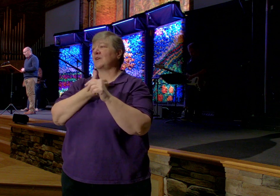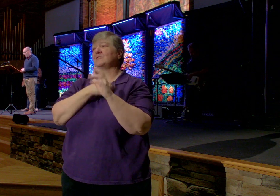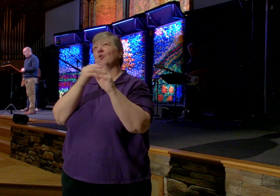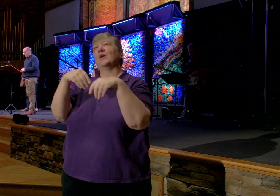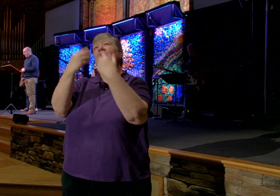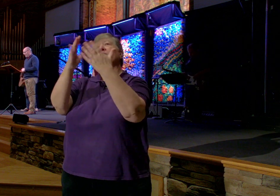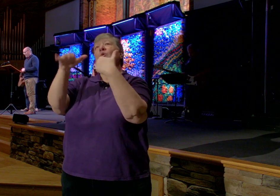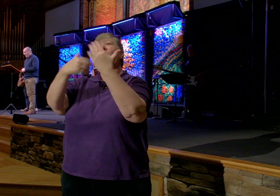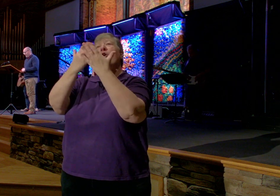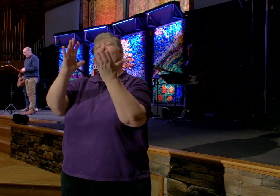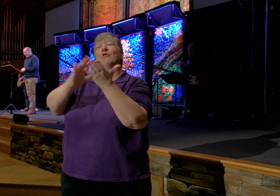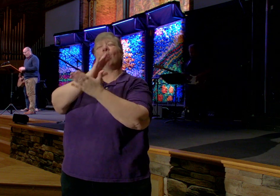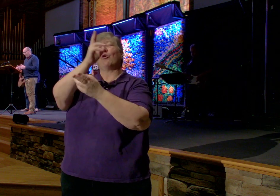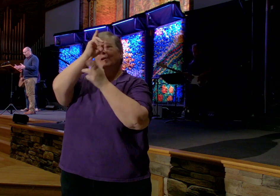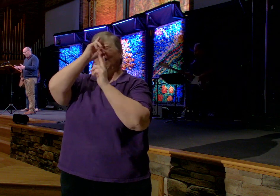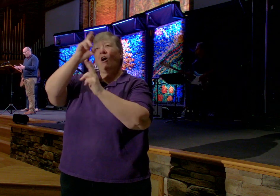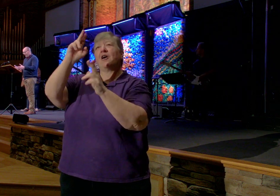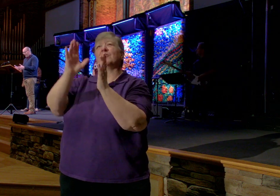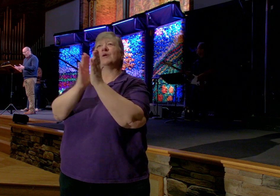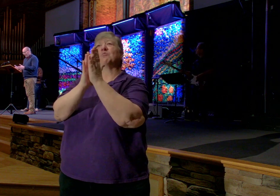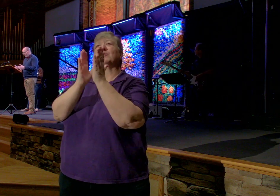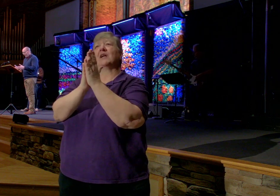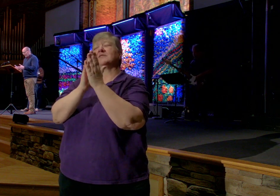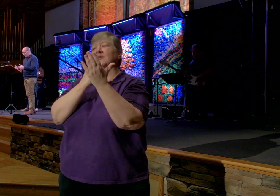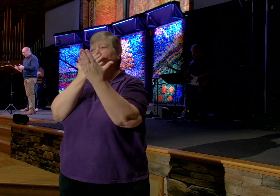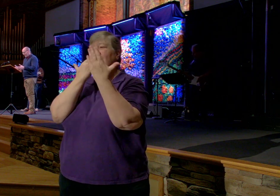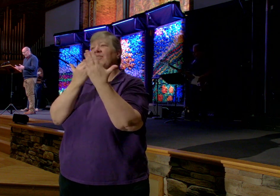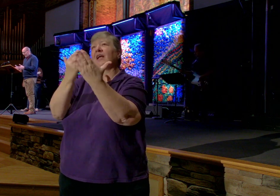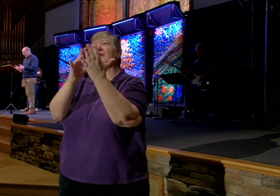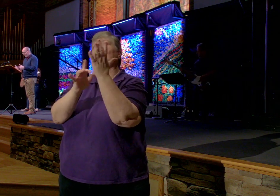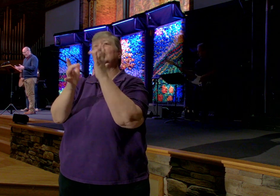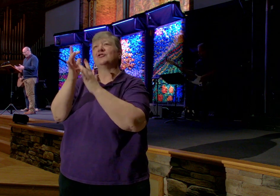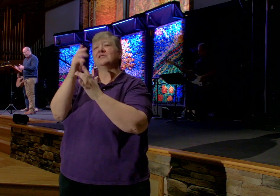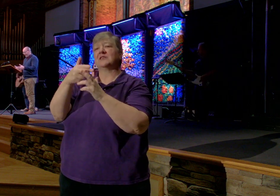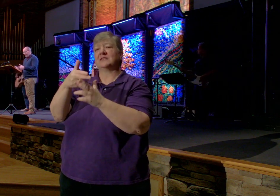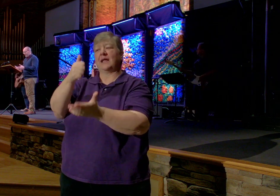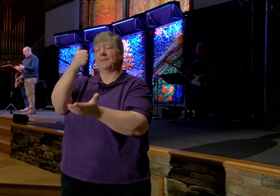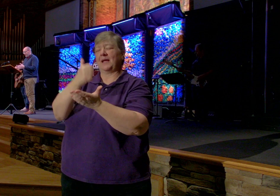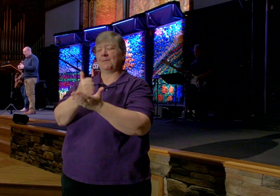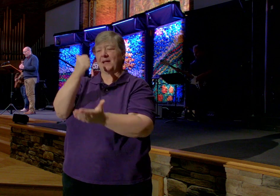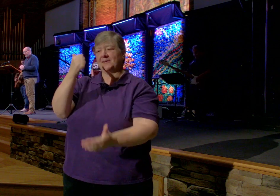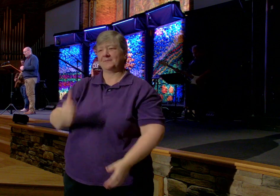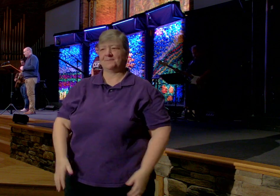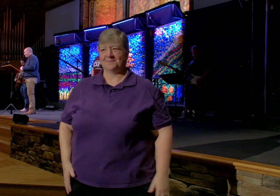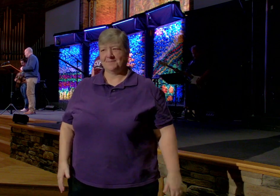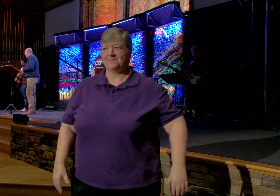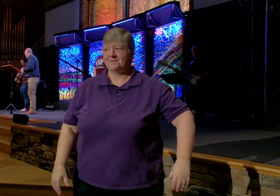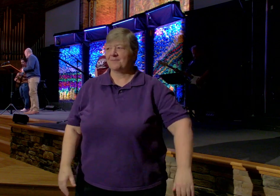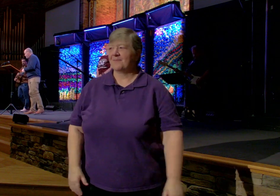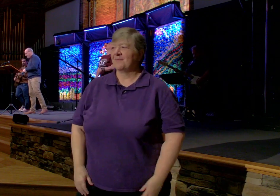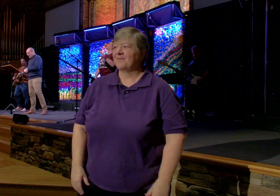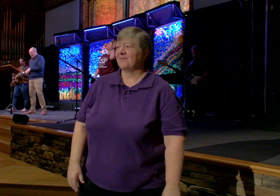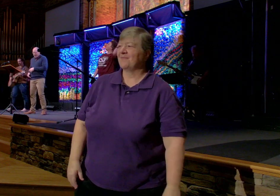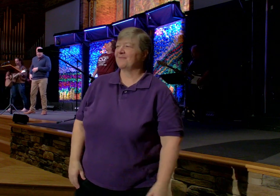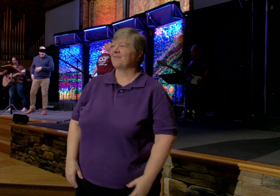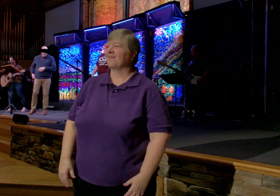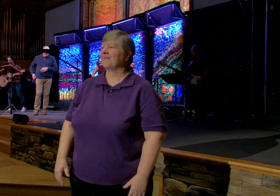you all glory, honor, and praise. We thank you. And we pray in Jesus' name. Amen.